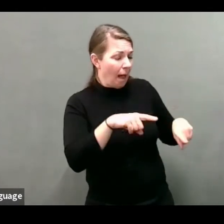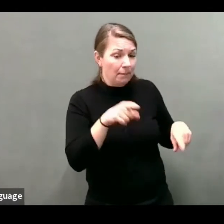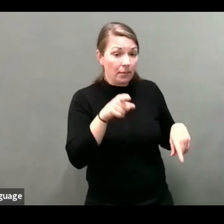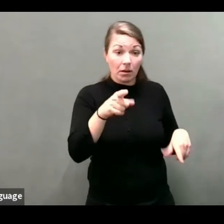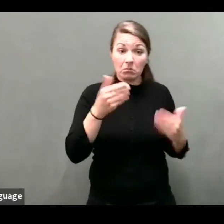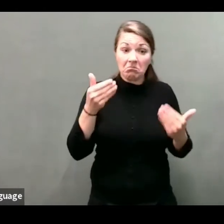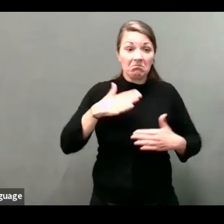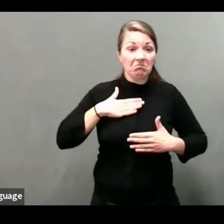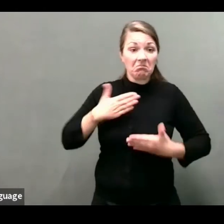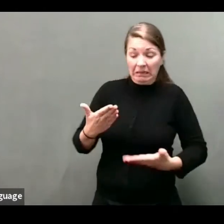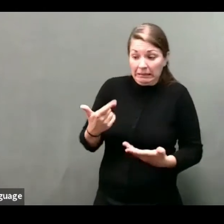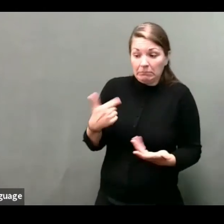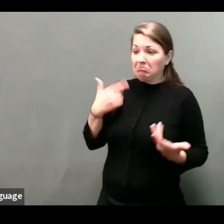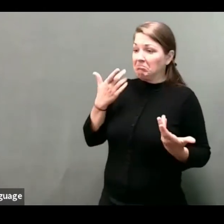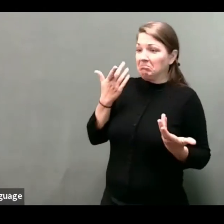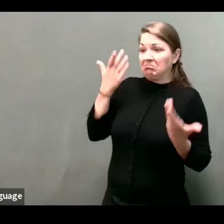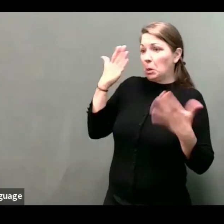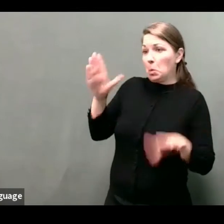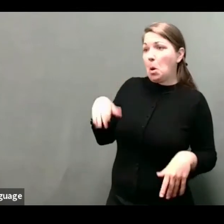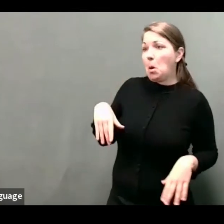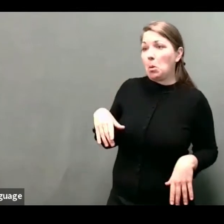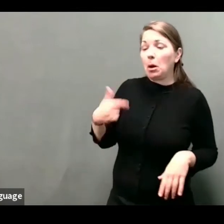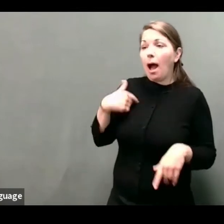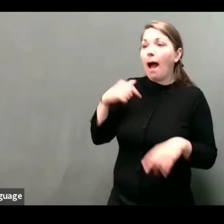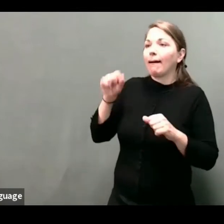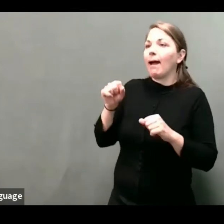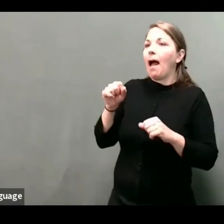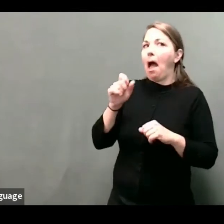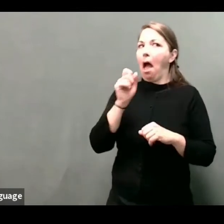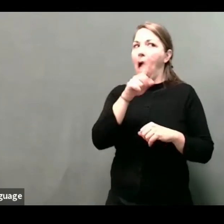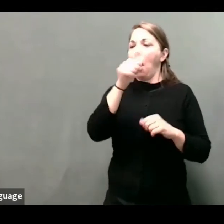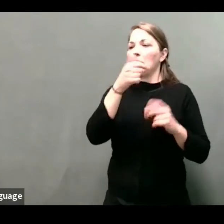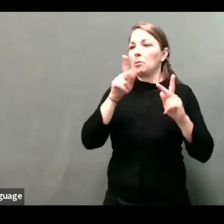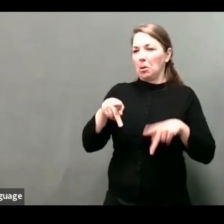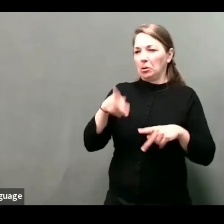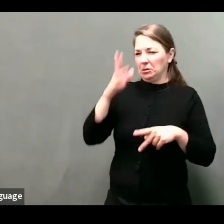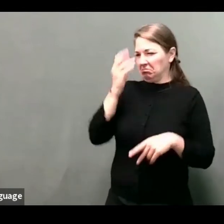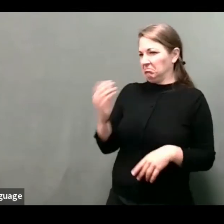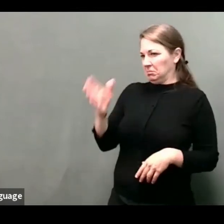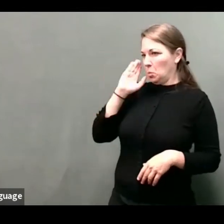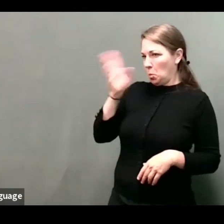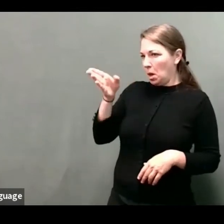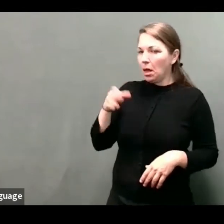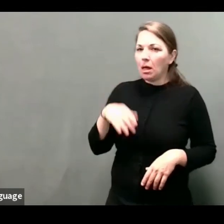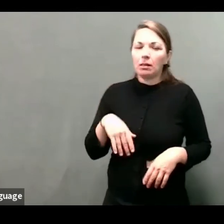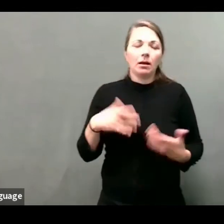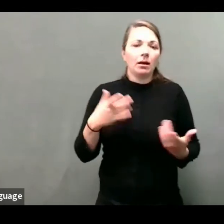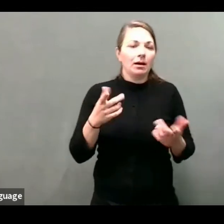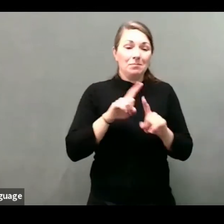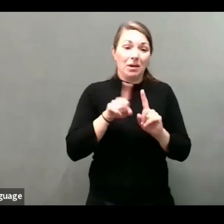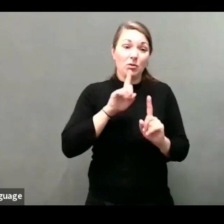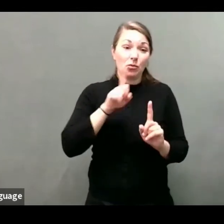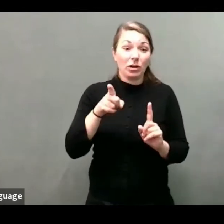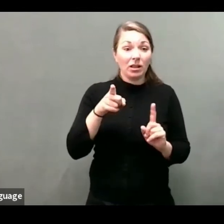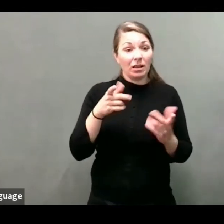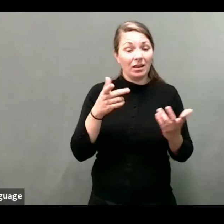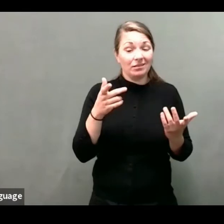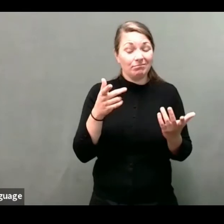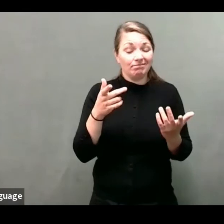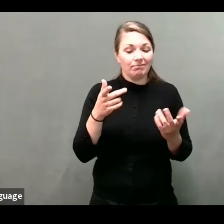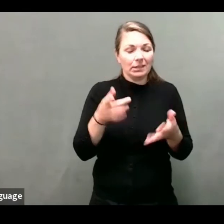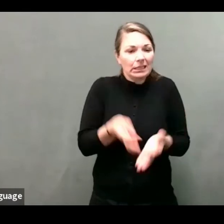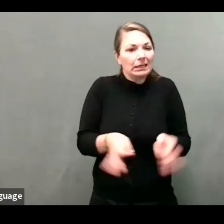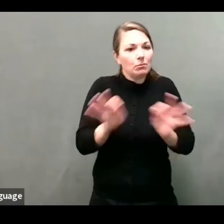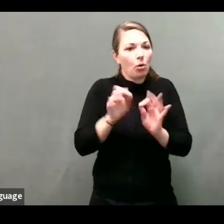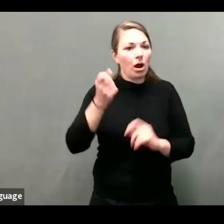you don't know, and you could offer to follow up. But I think what's most important is that we understand that people might